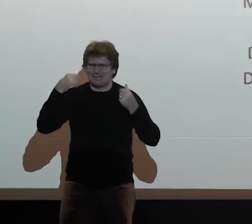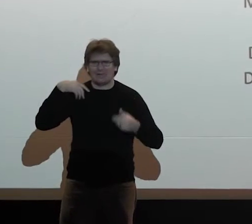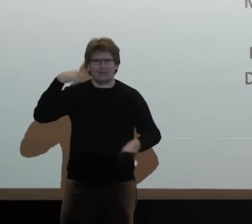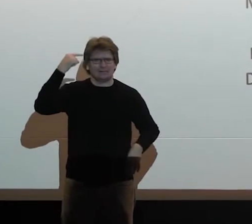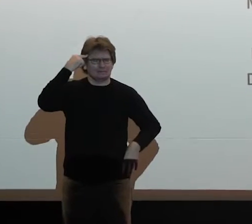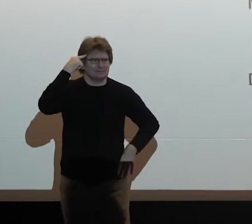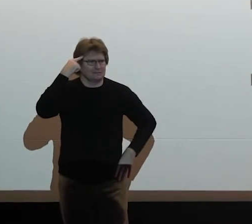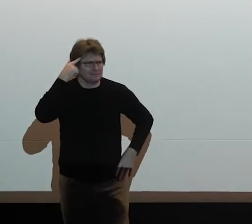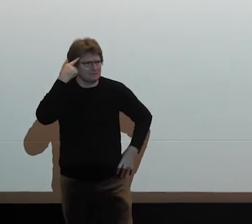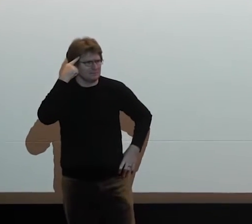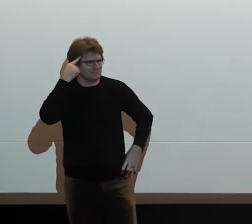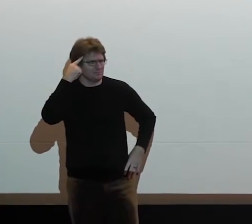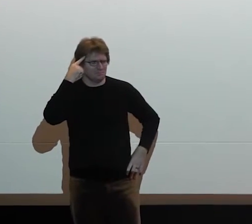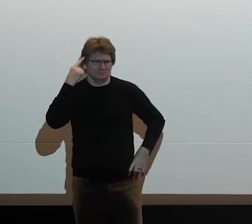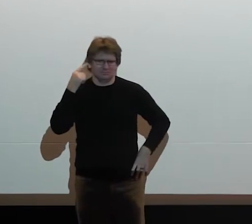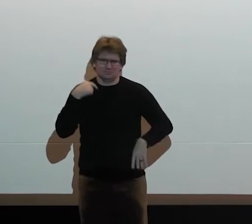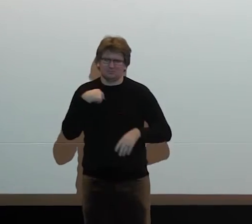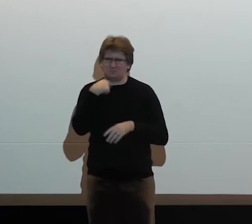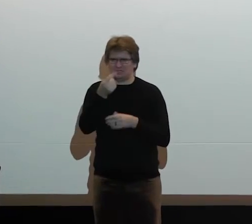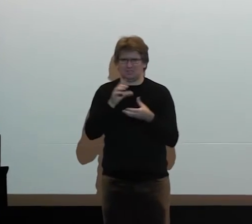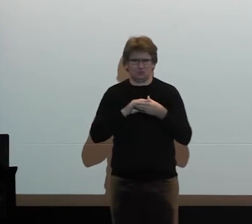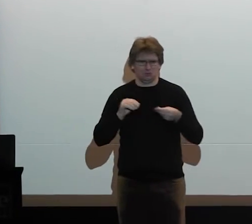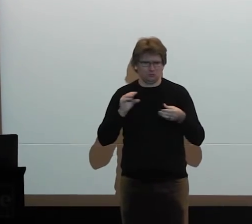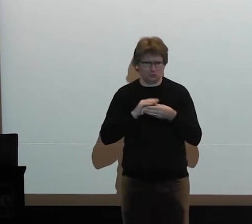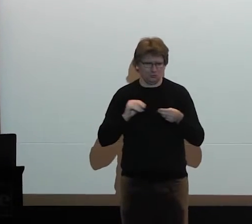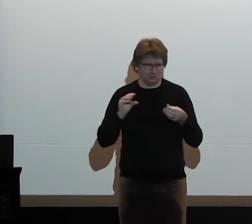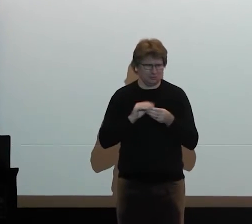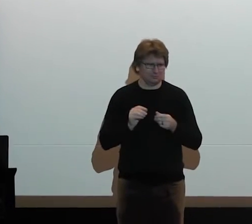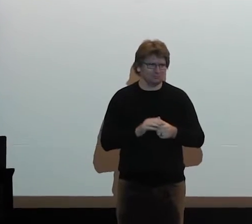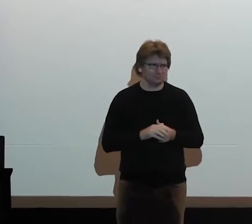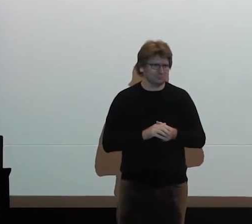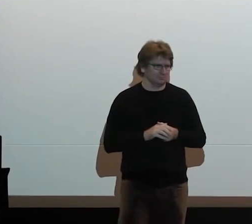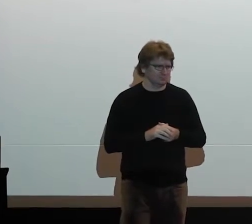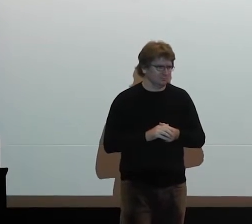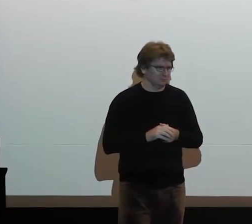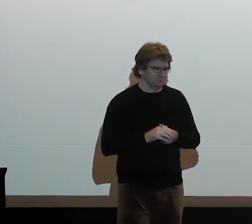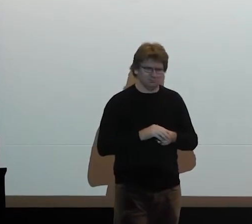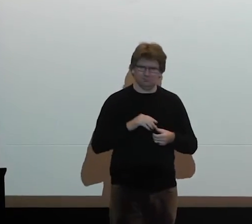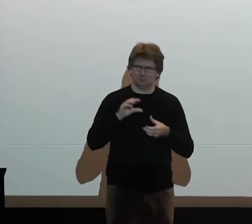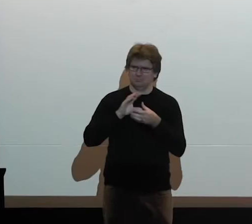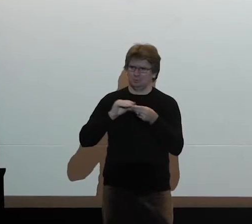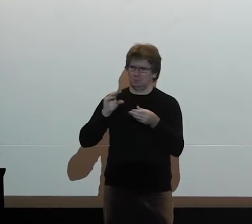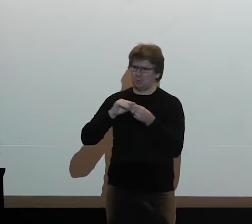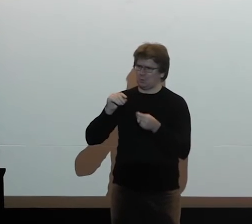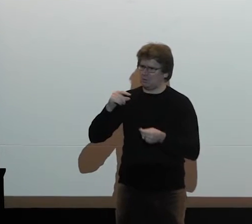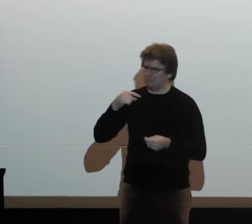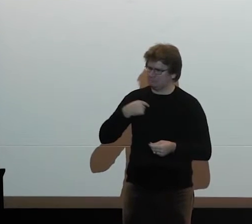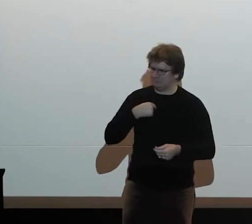As I was thinking about what I would be talking about today, I decided I would tell you a story.